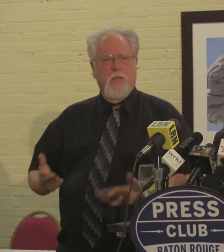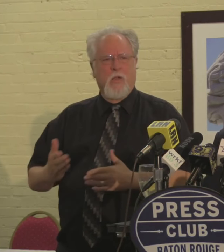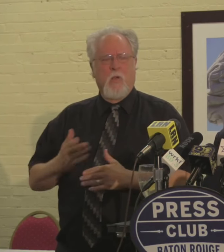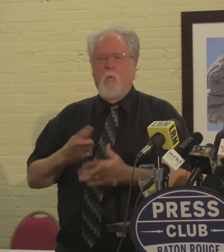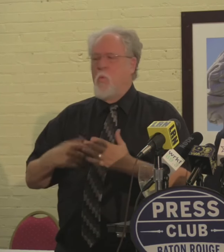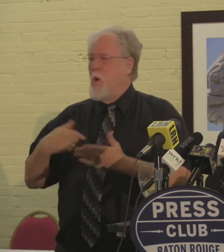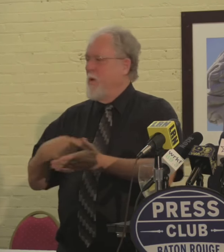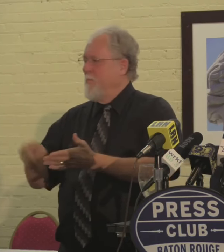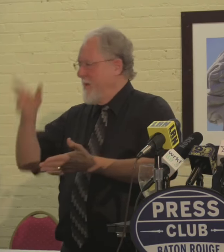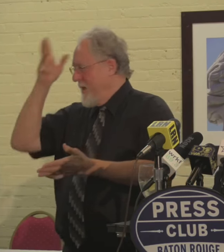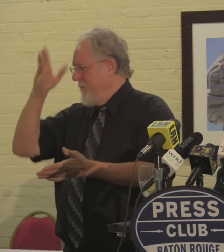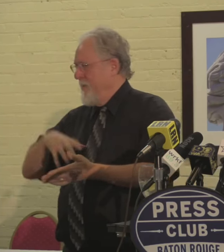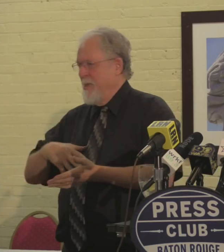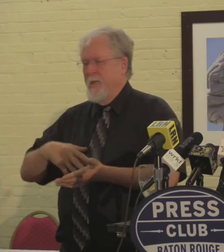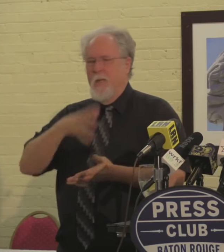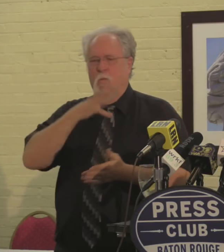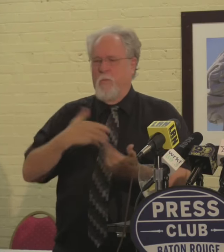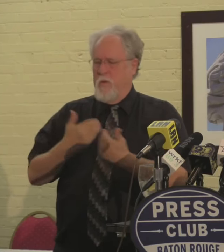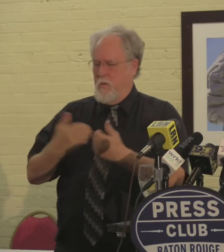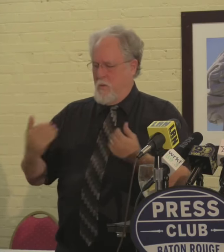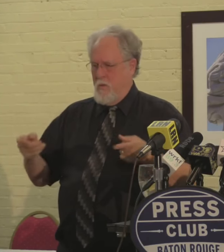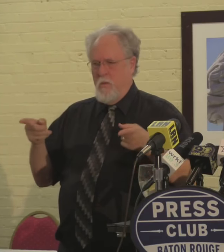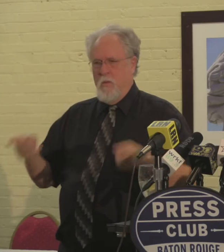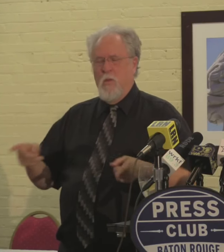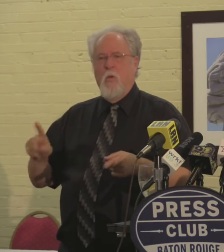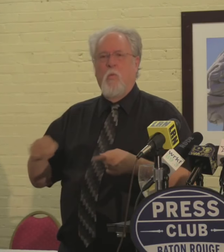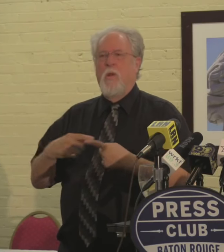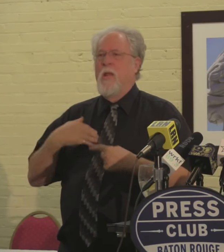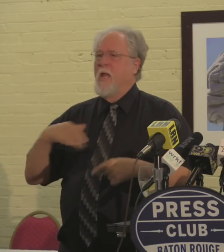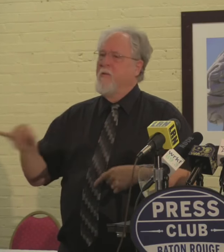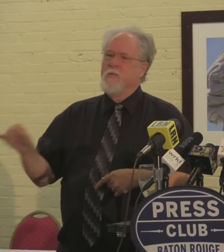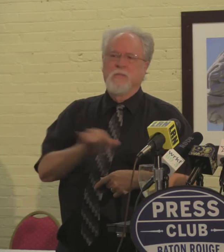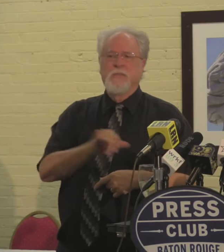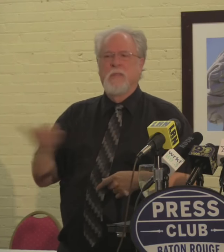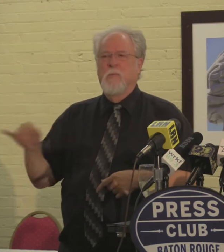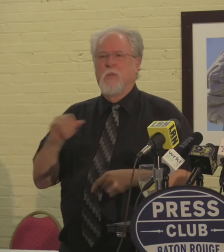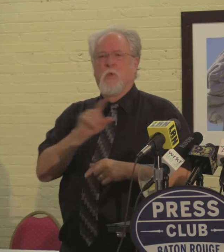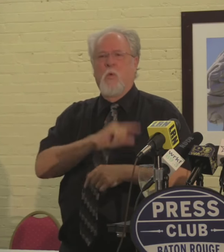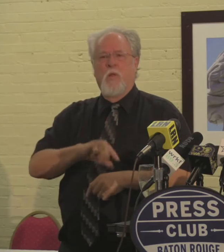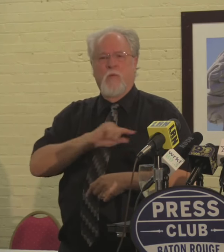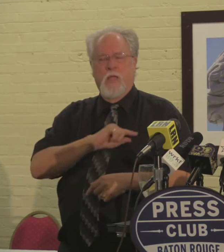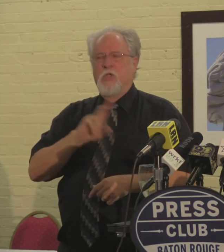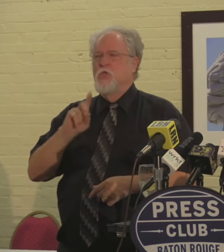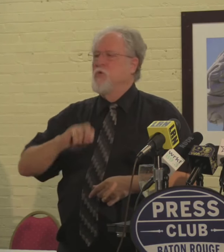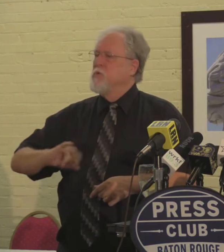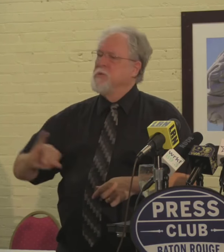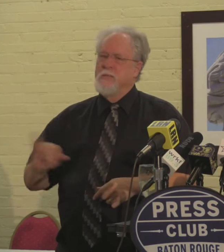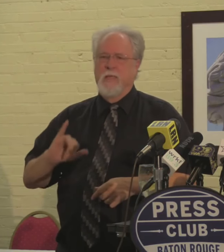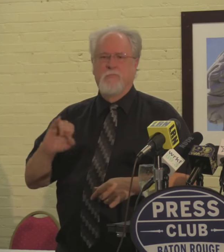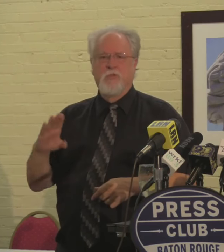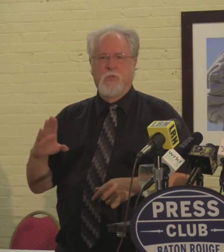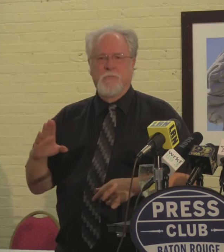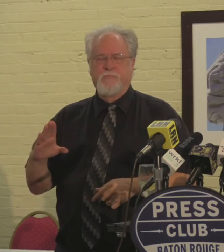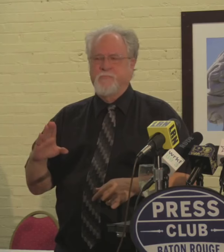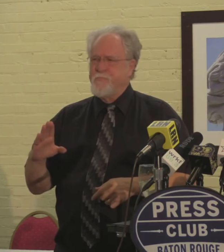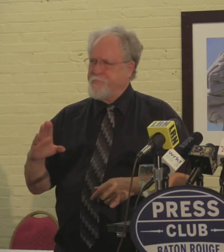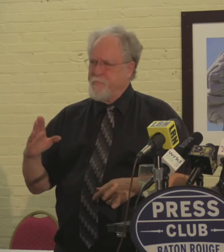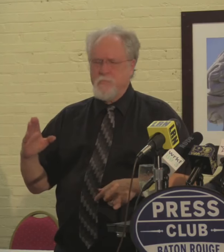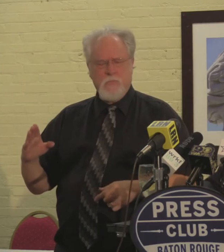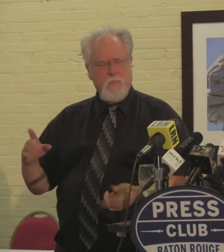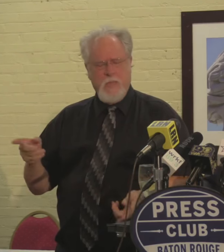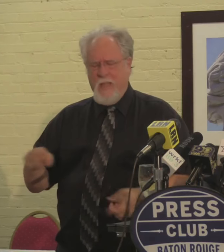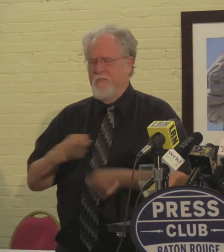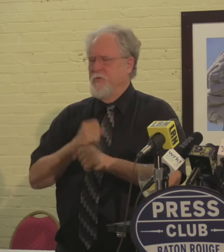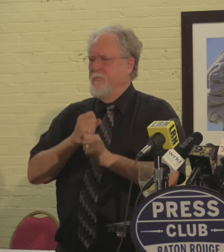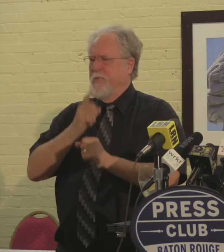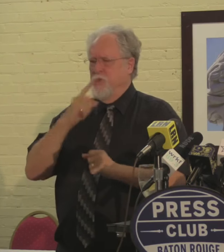what we pay men and women when they have similar qualifications doing the same job. We have to